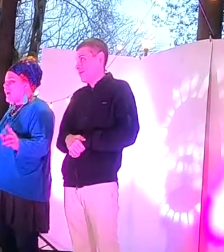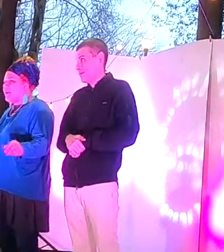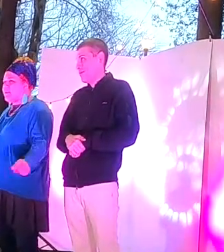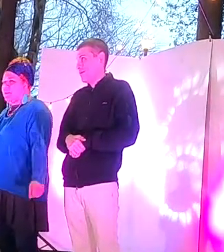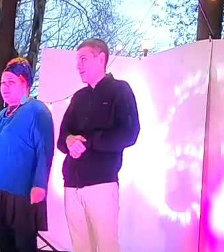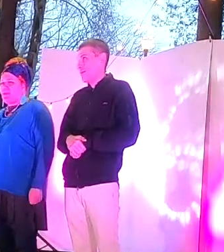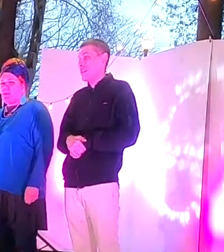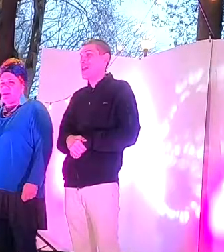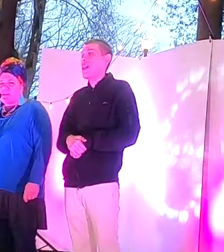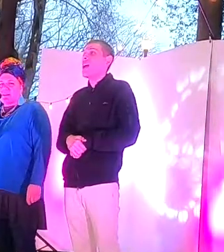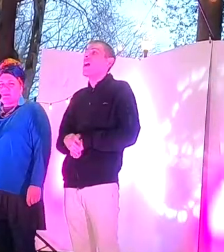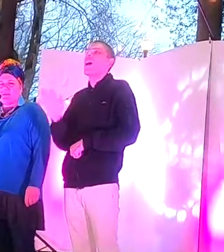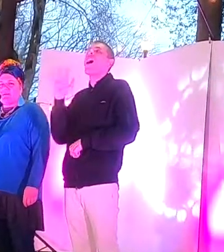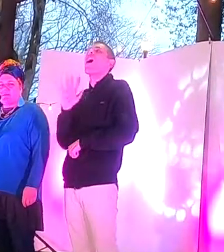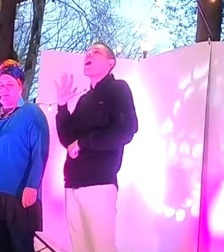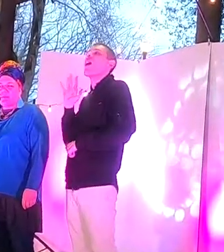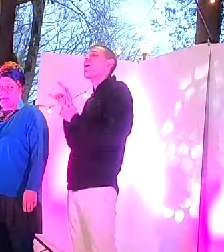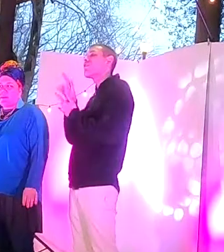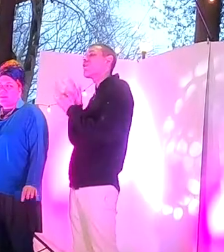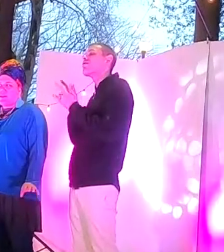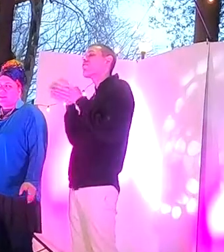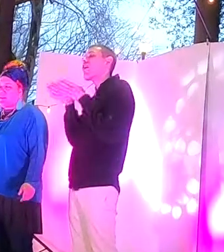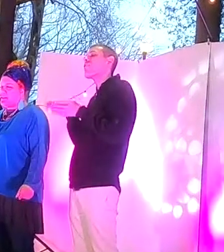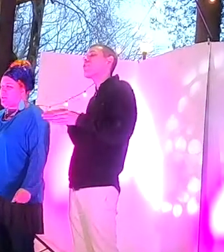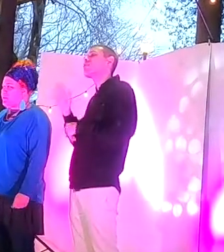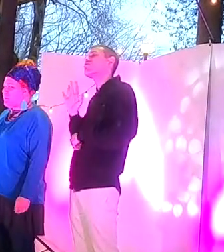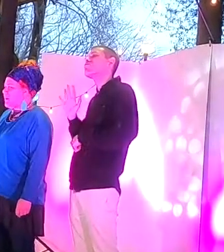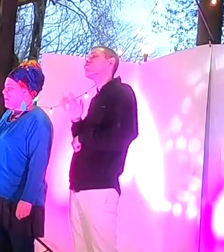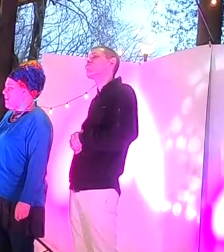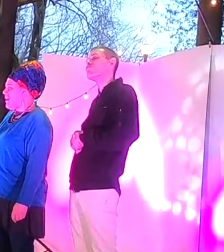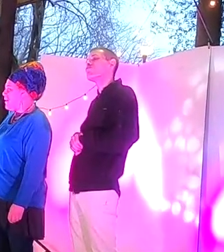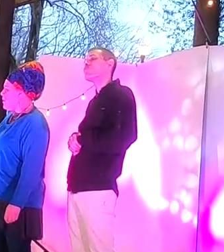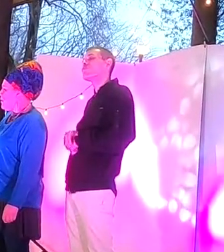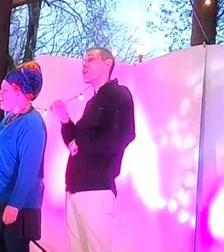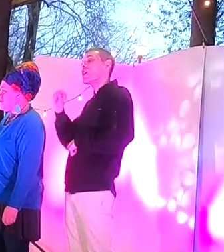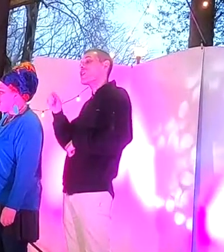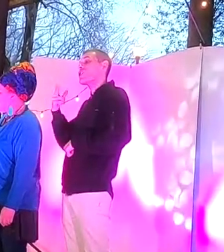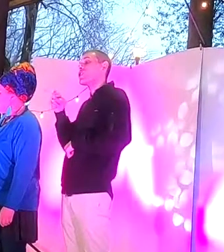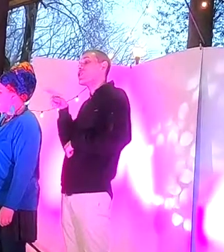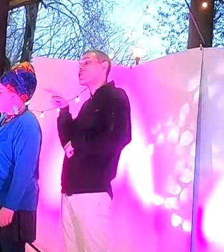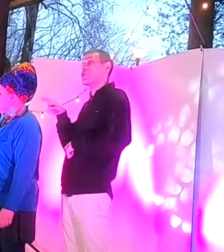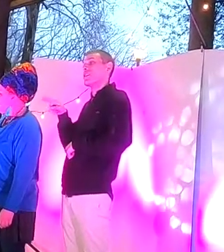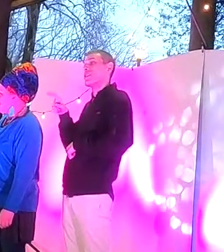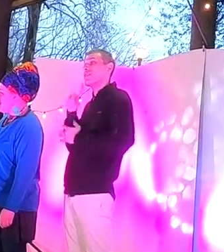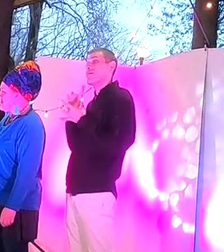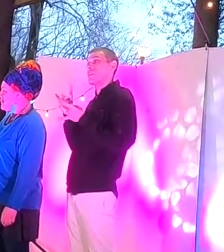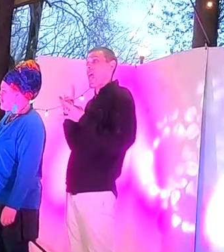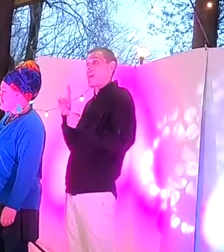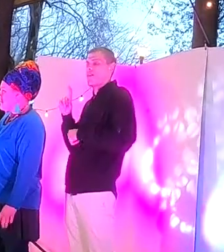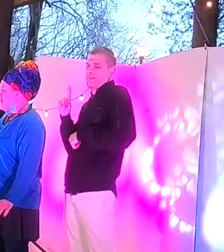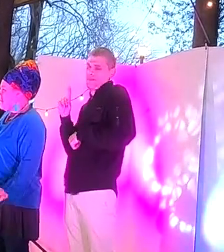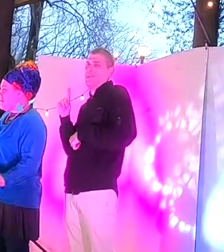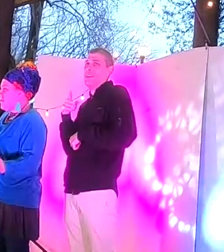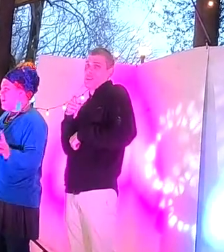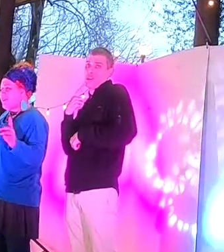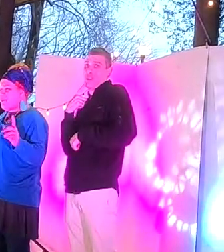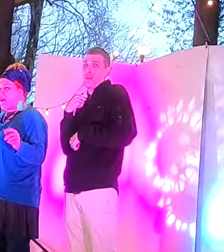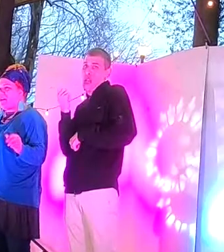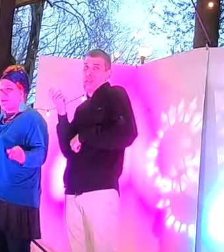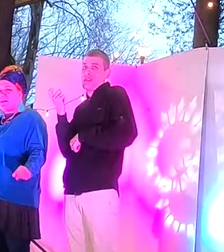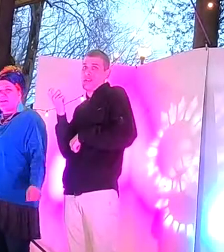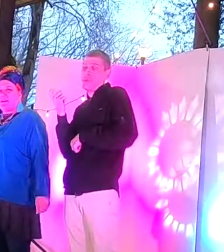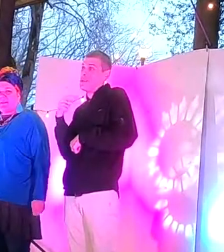I had a lover once. She told me I was jealous, so